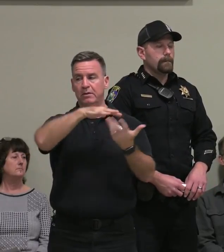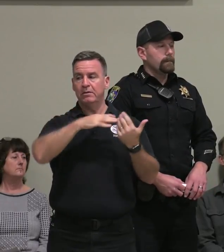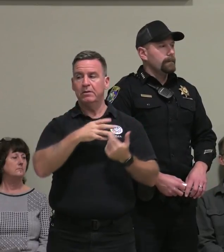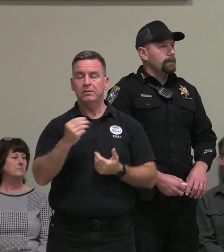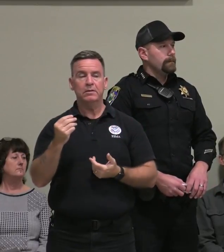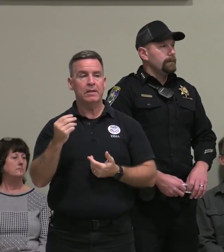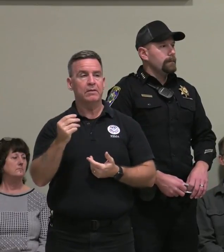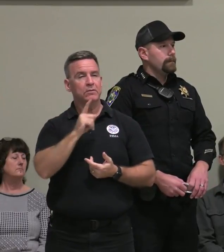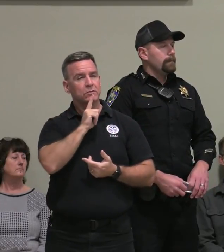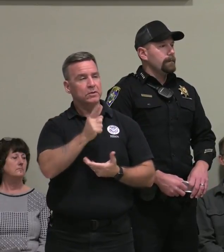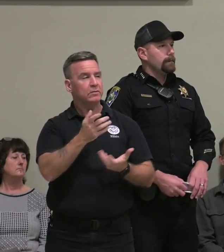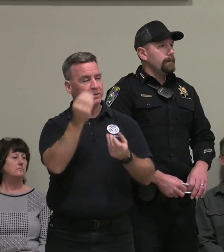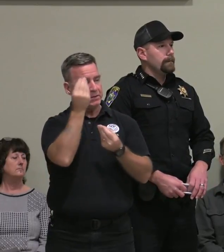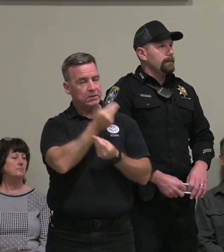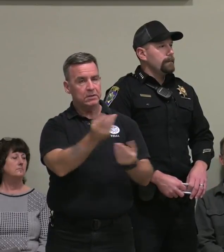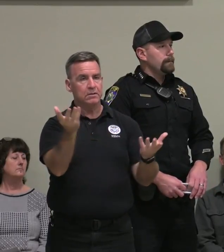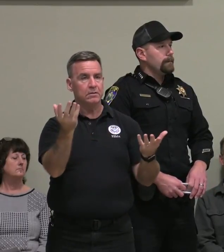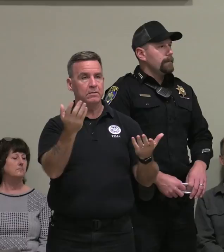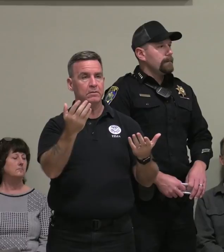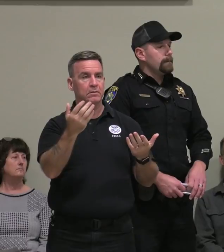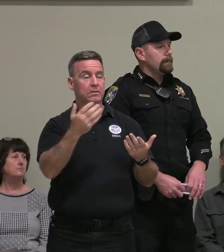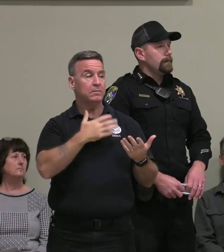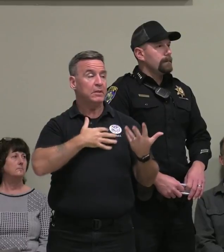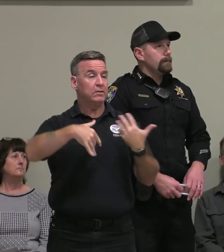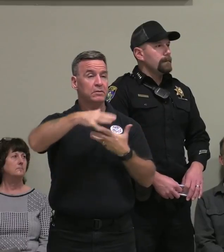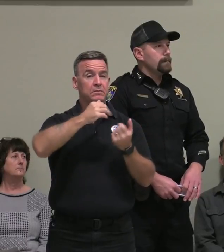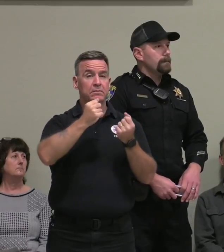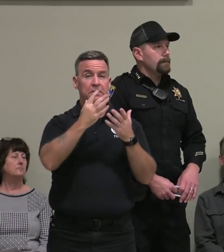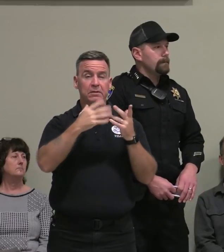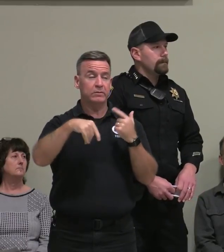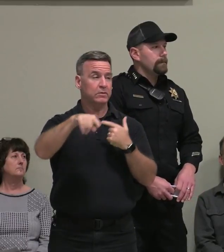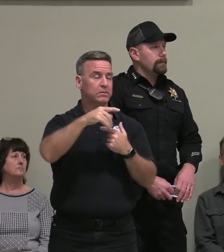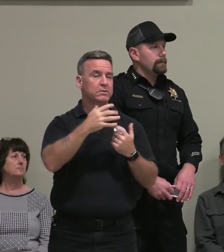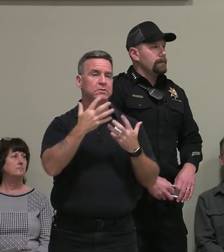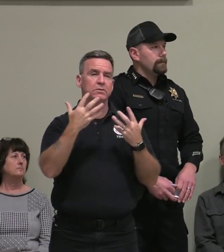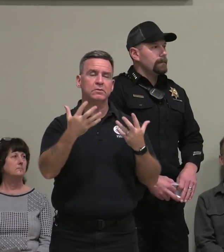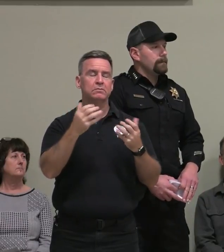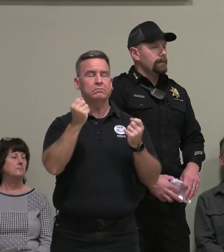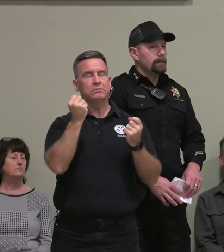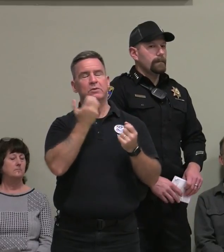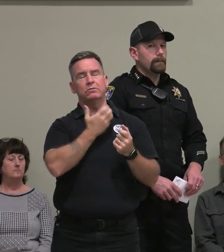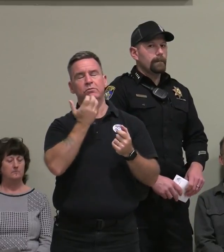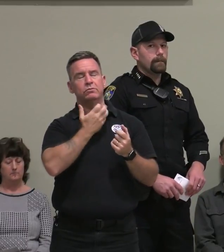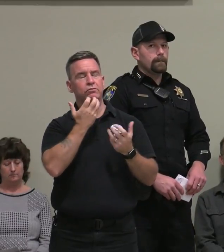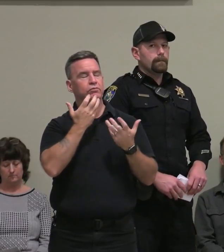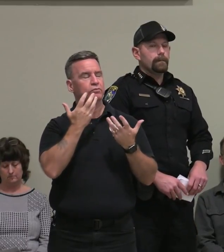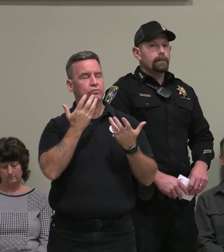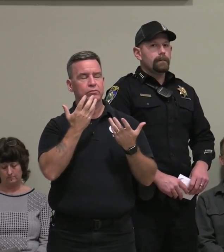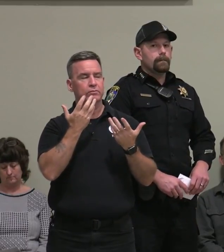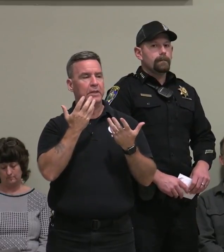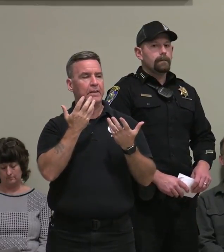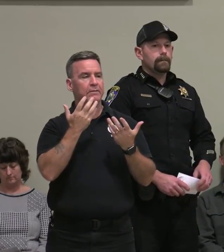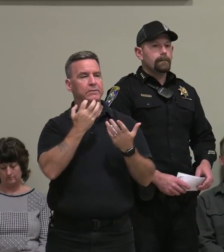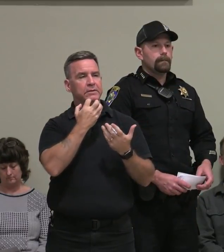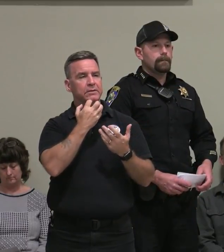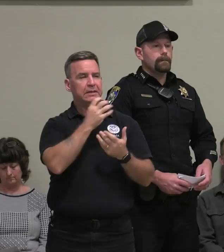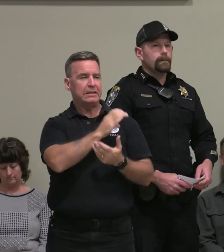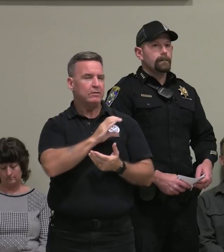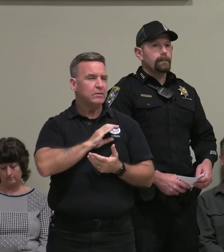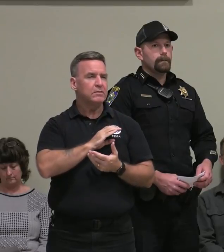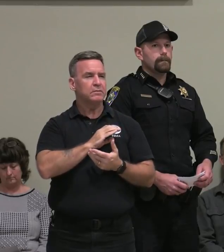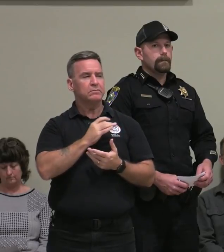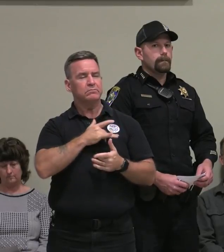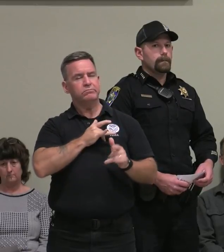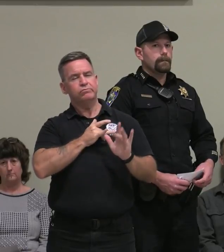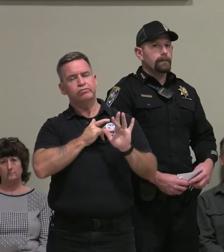And I really want to say that my interactions with many of the members of the community, I've been so amazed at the character and